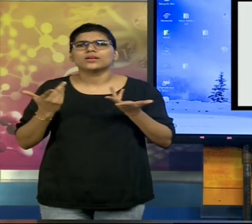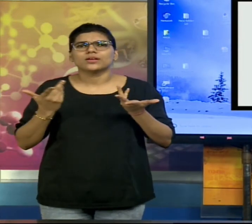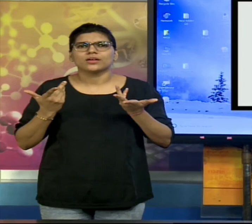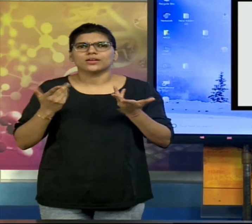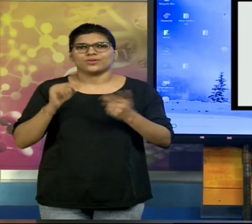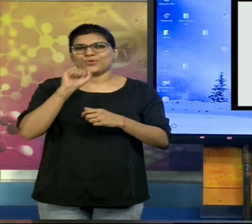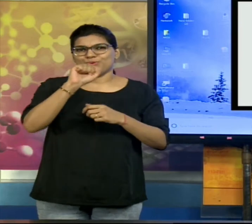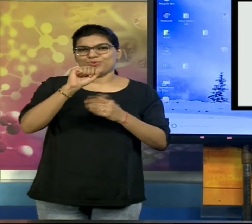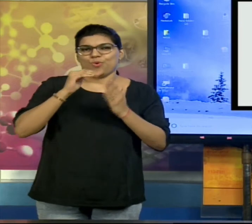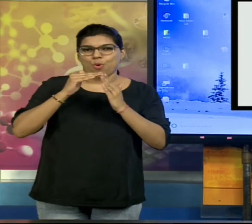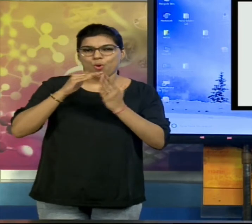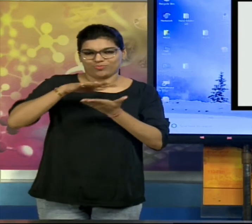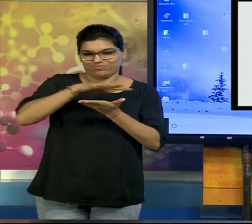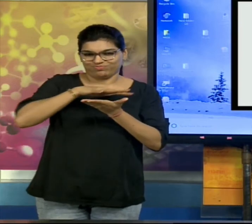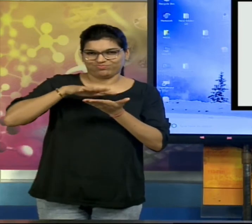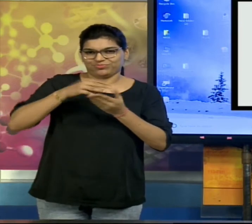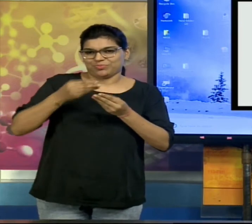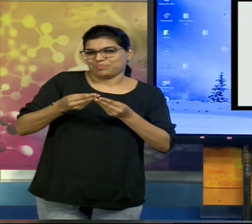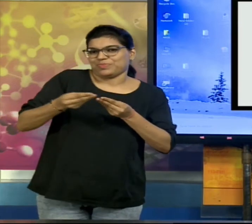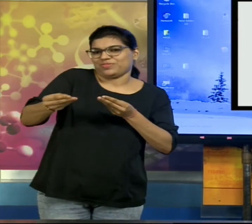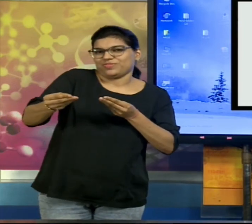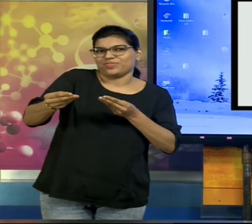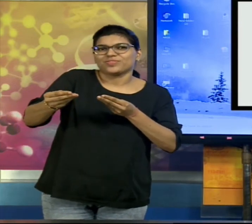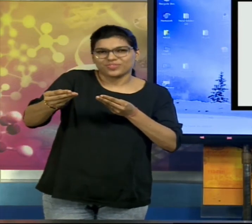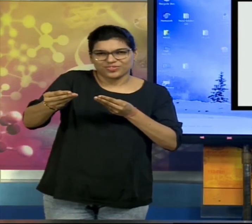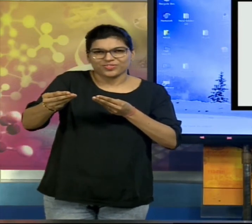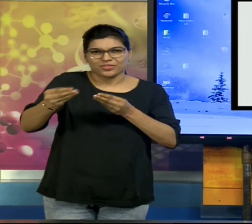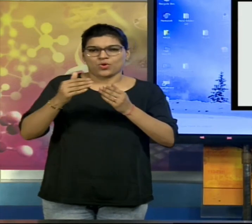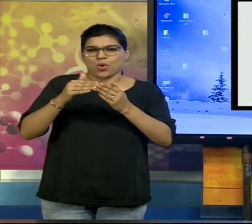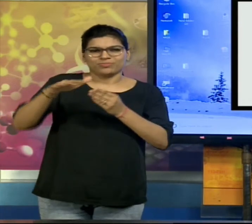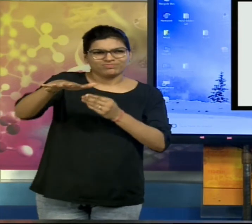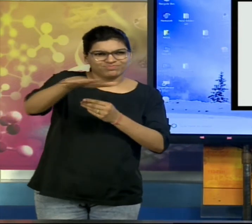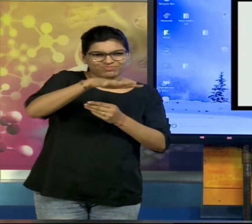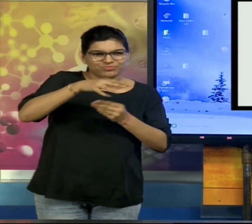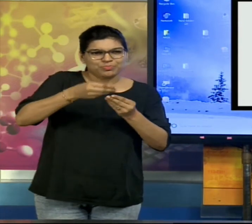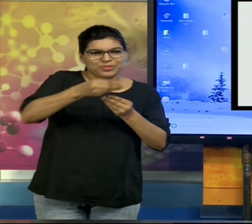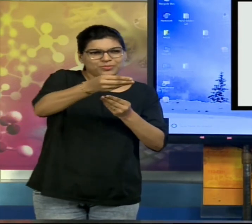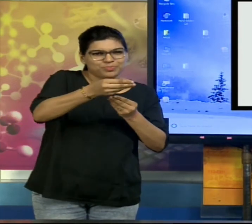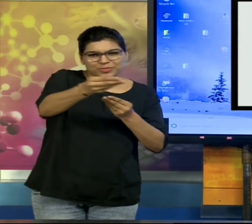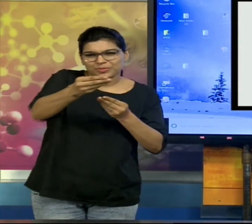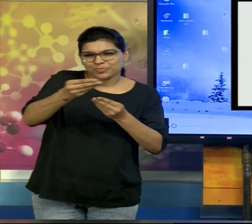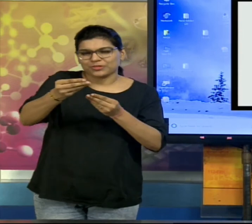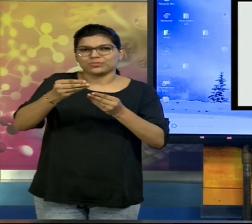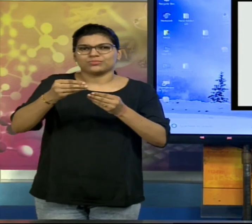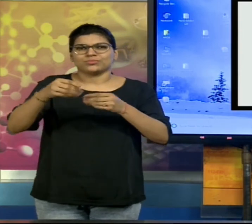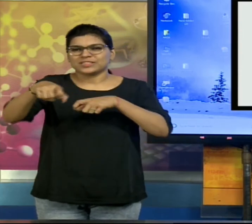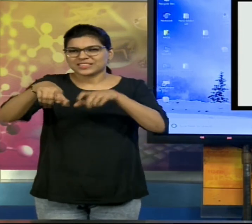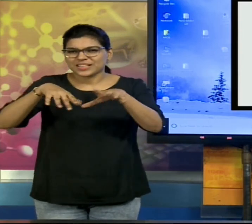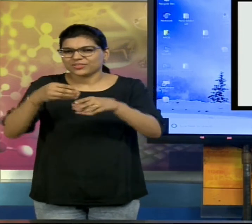needs, and for your own home also, you get some